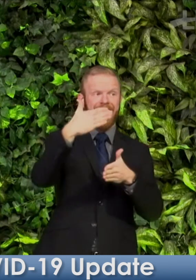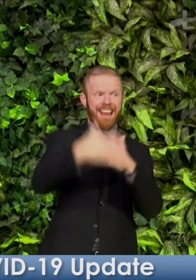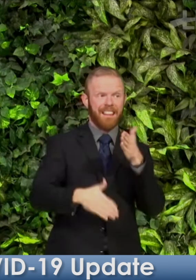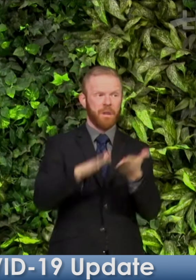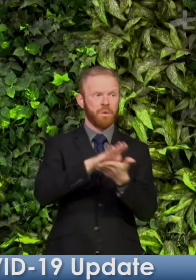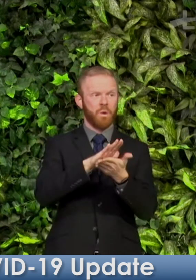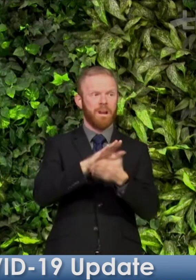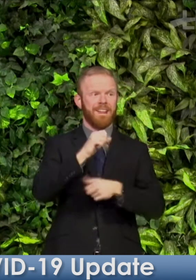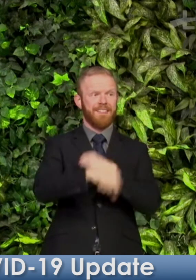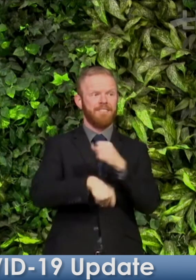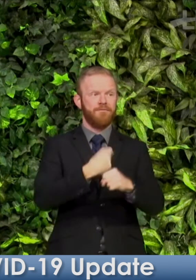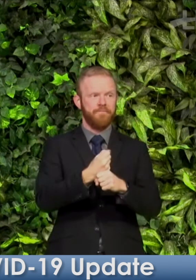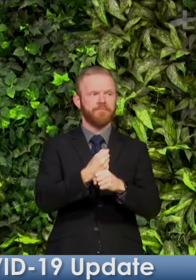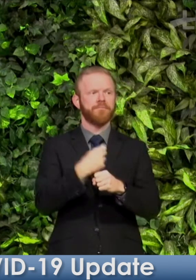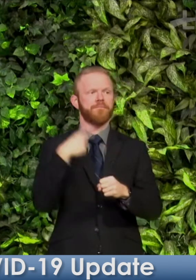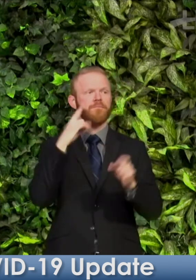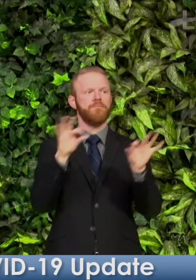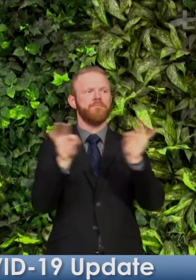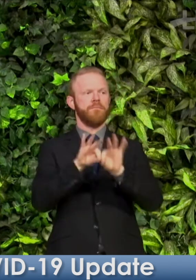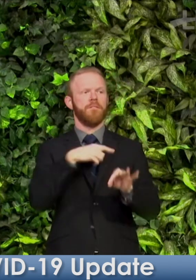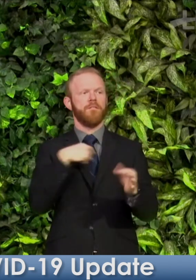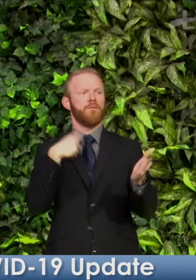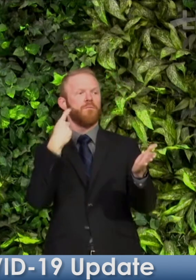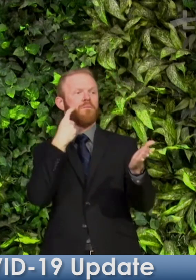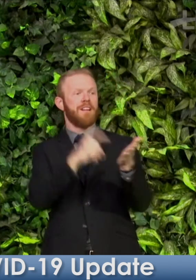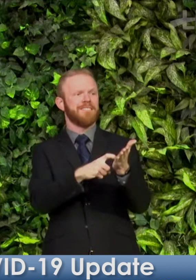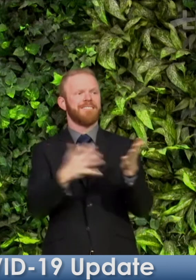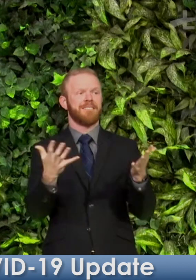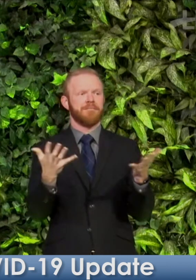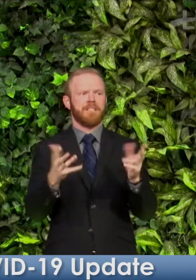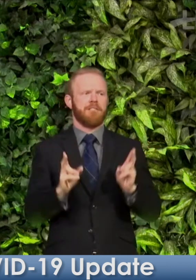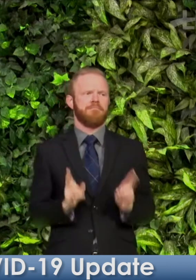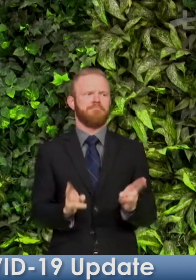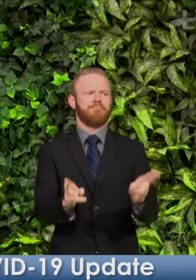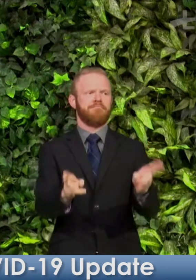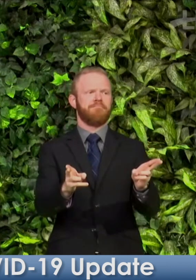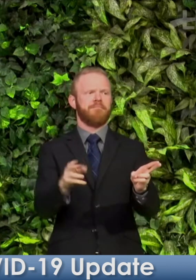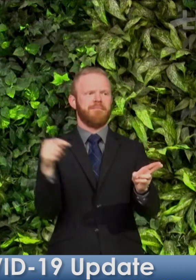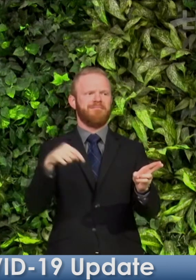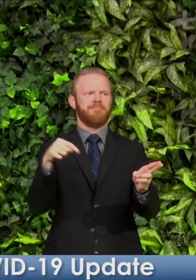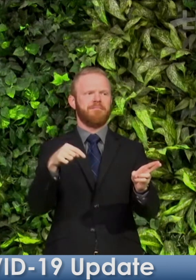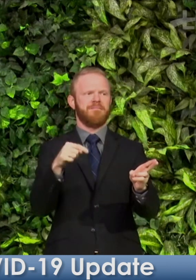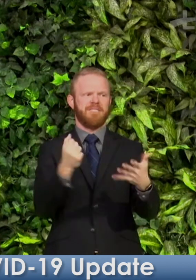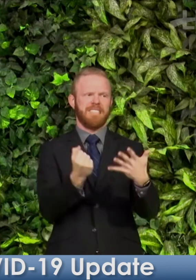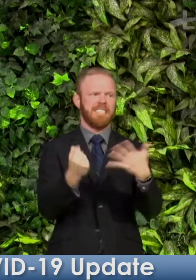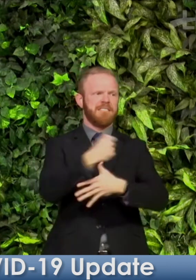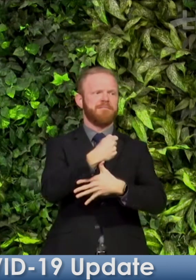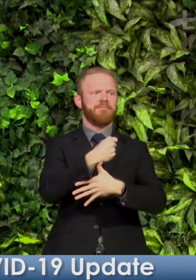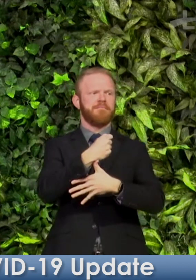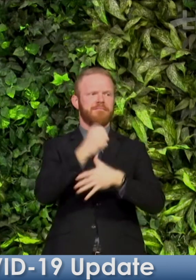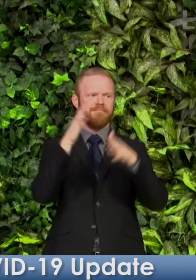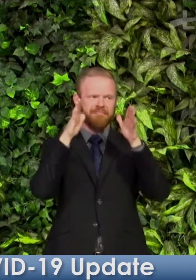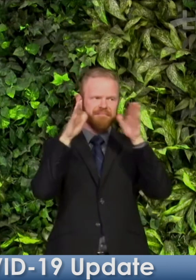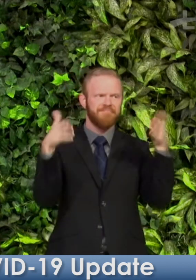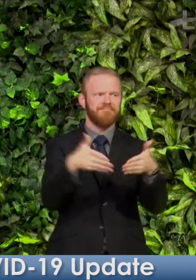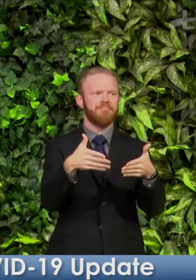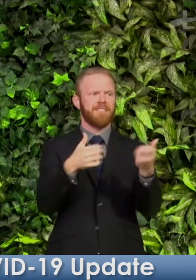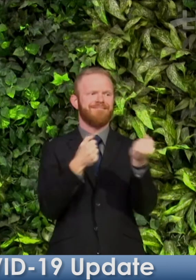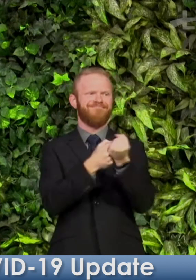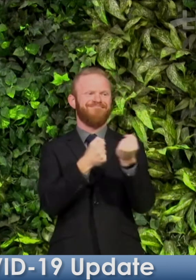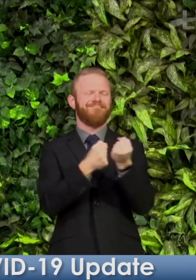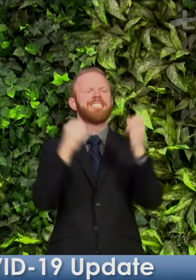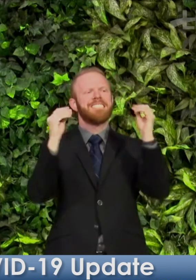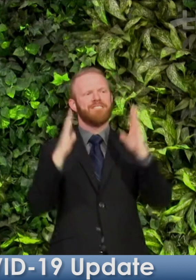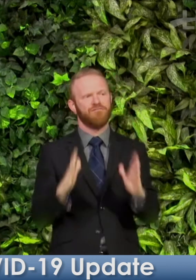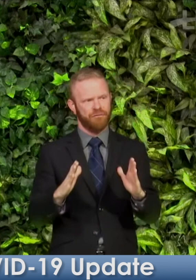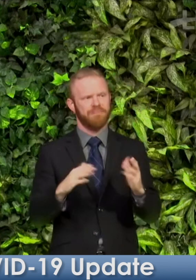the urgency in the prioritization that's been placed here in the city to support our teachers and to support their